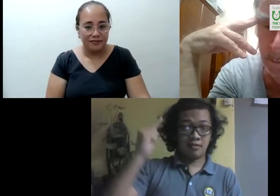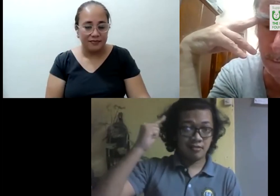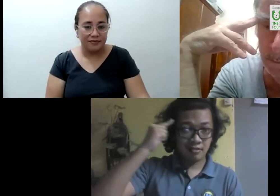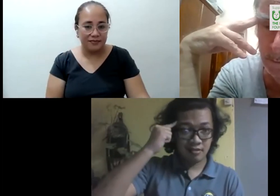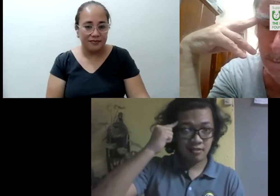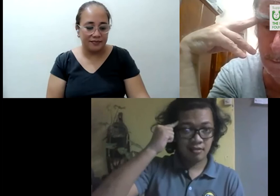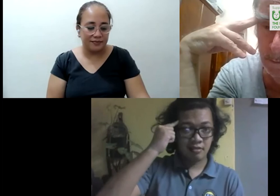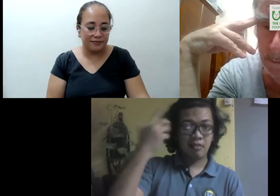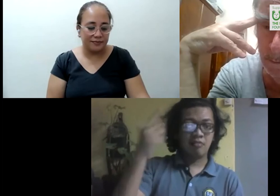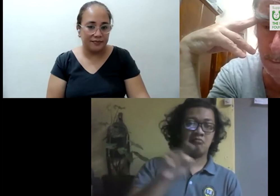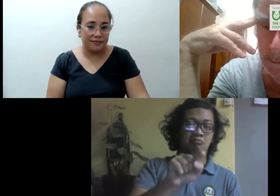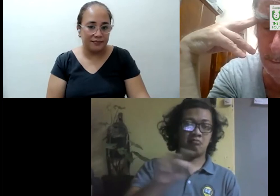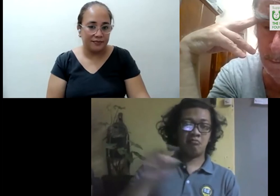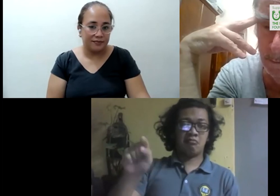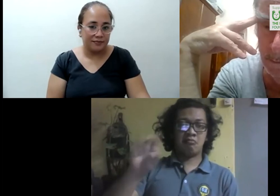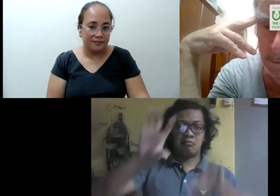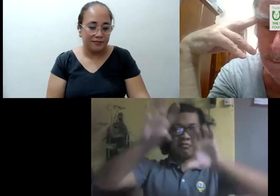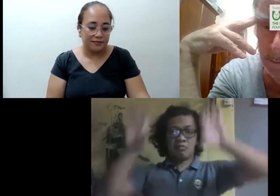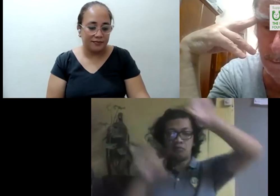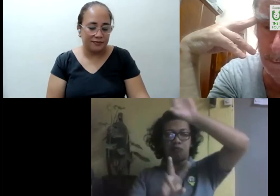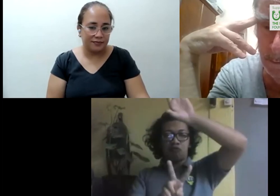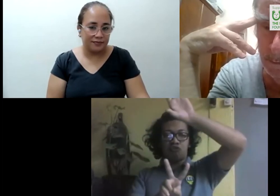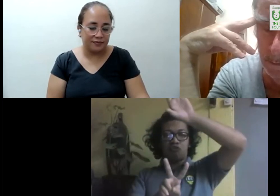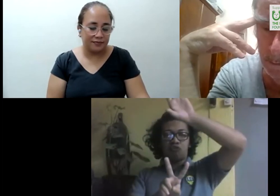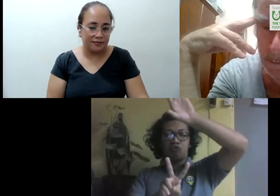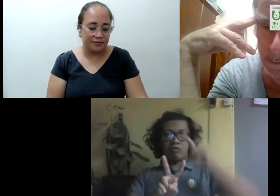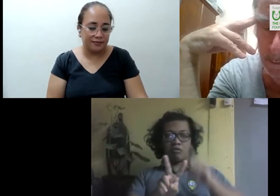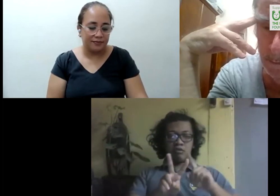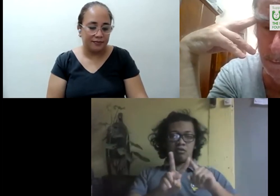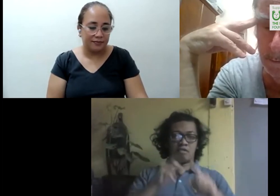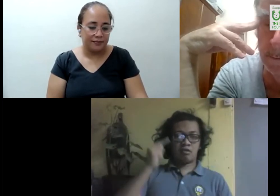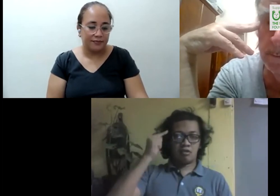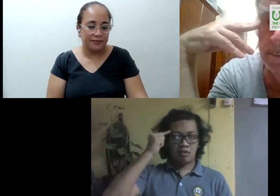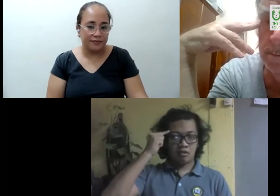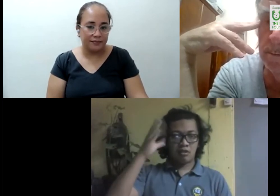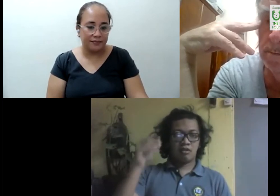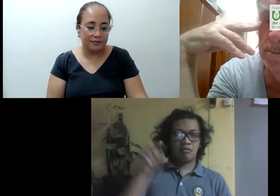shape and this for bent finger,